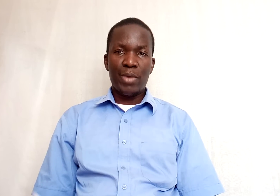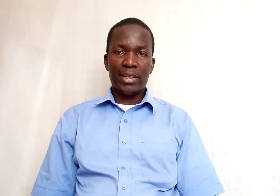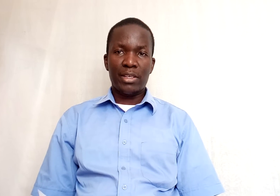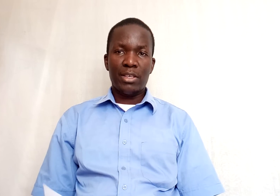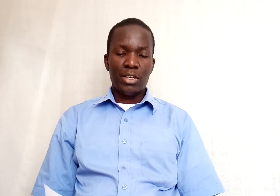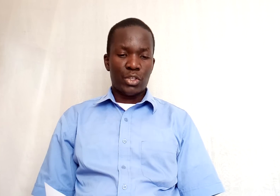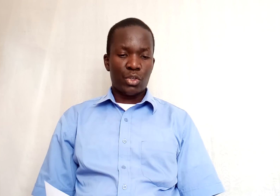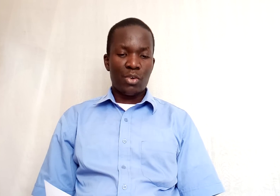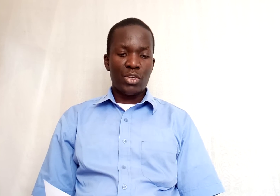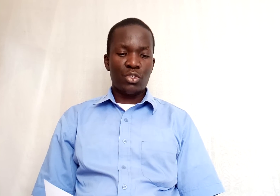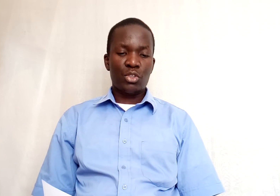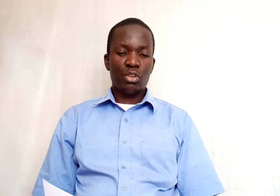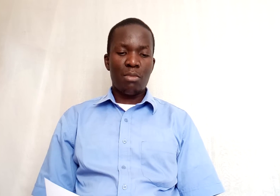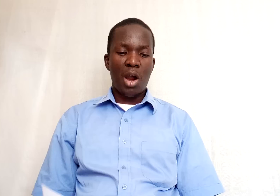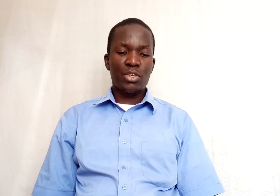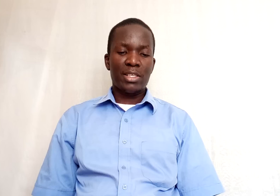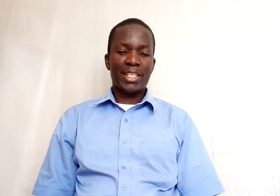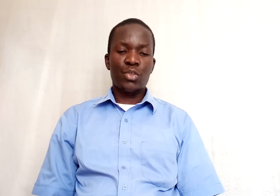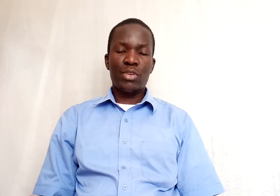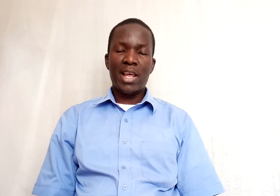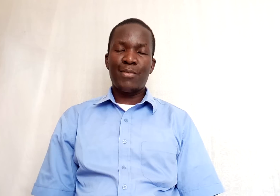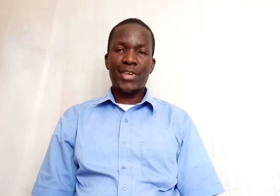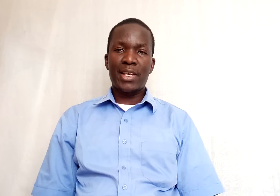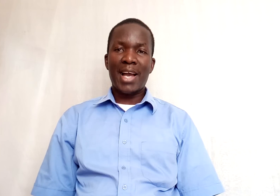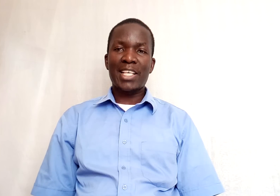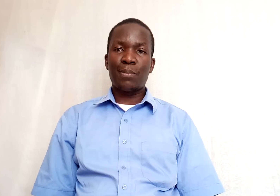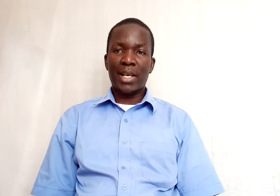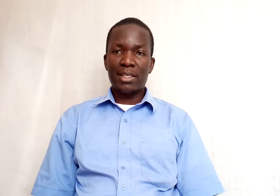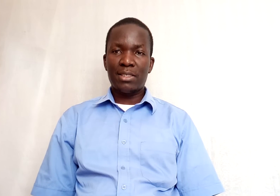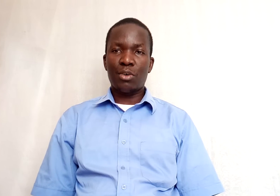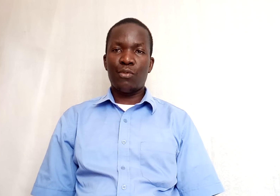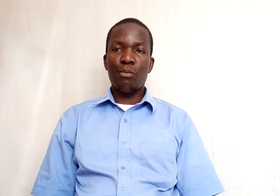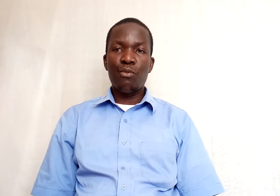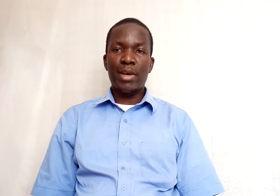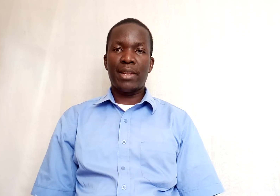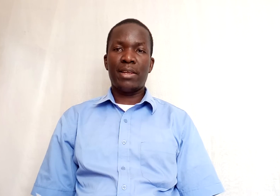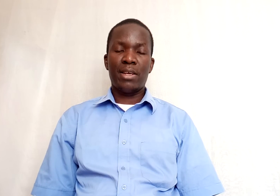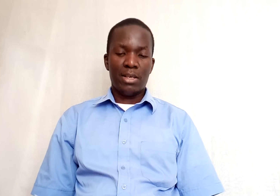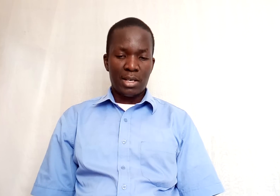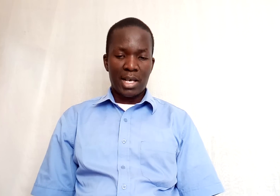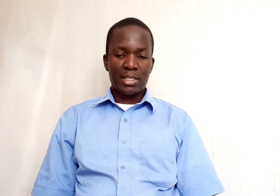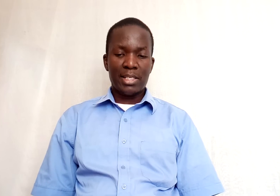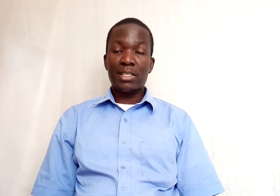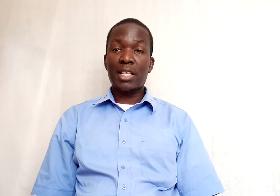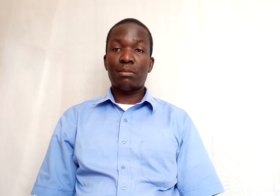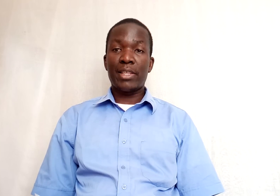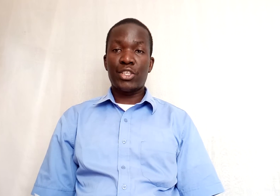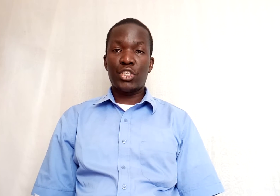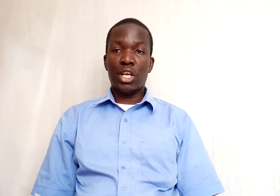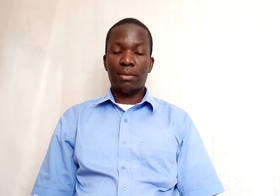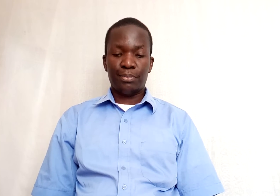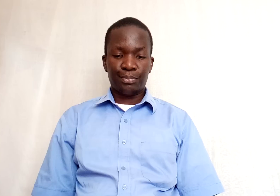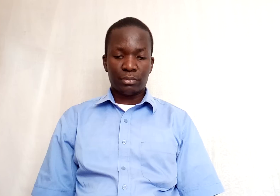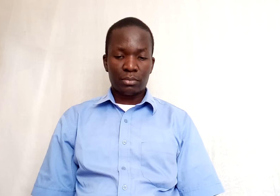movement. So the question is all about that you name 3 aspects of movement as discussed by the teacher.